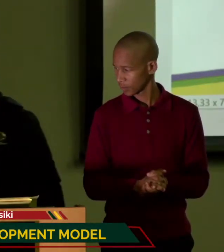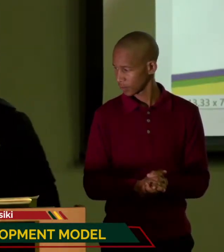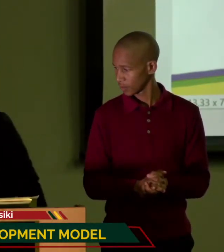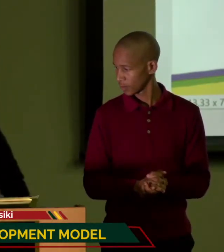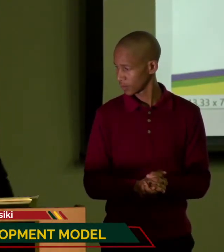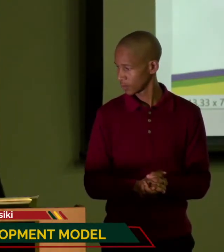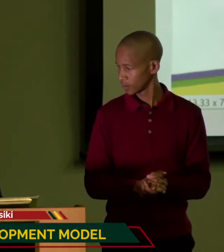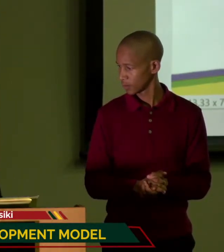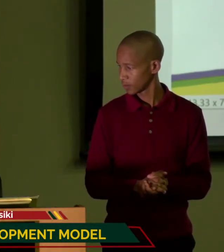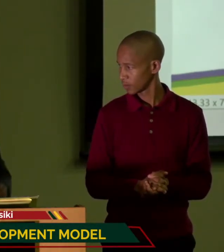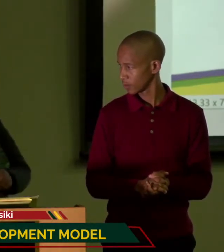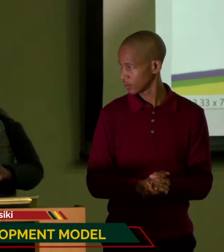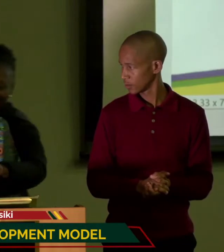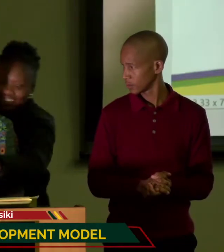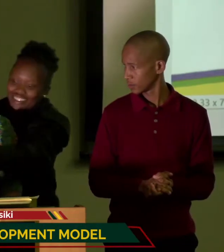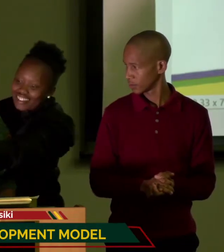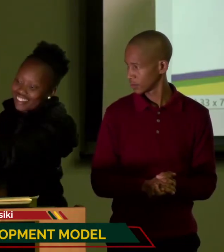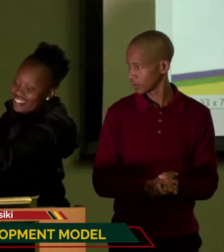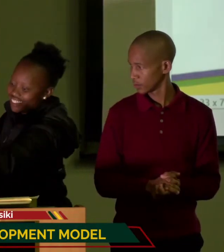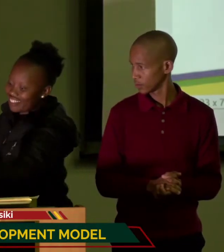those Tusong.